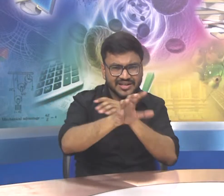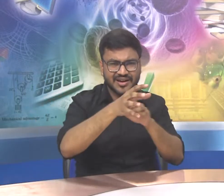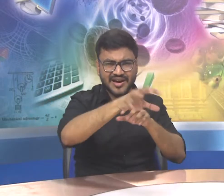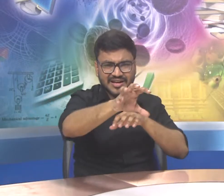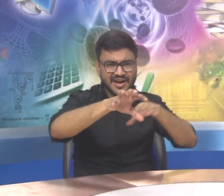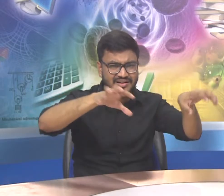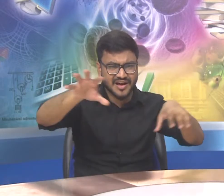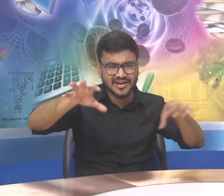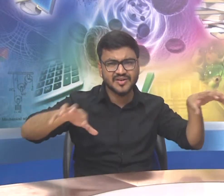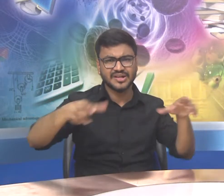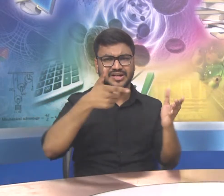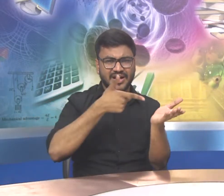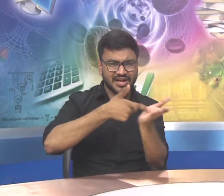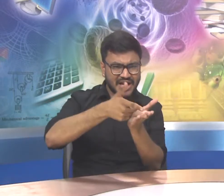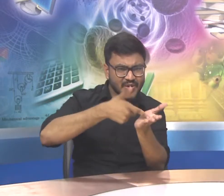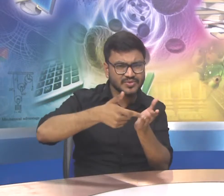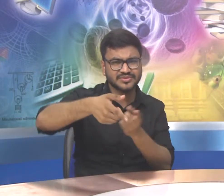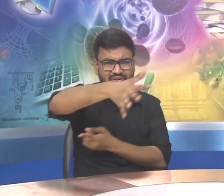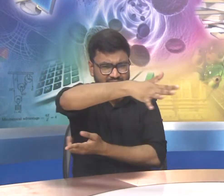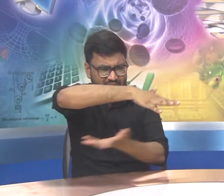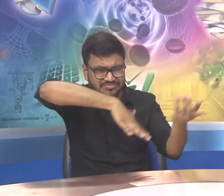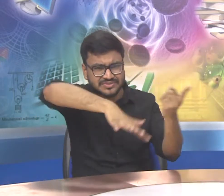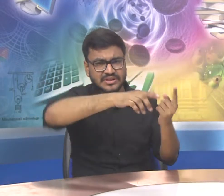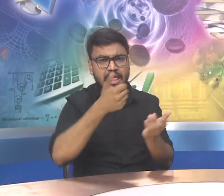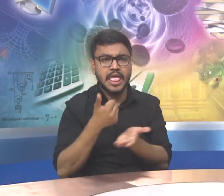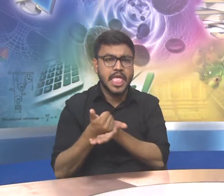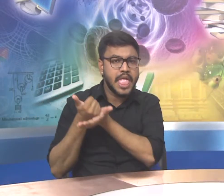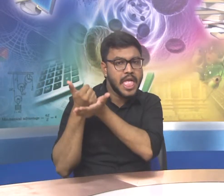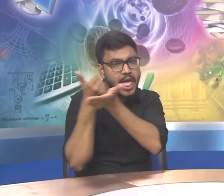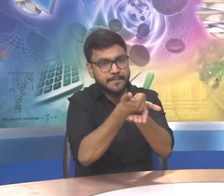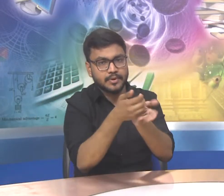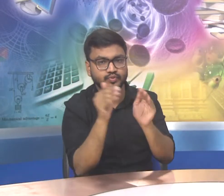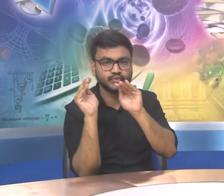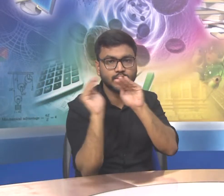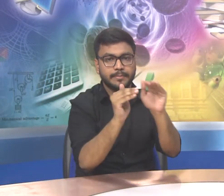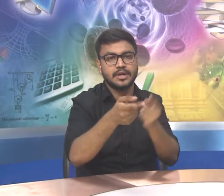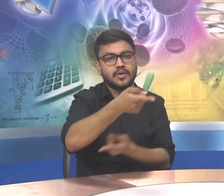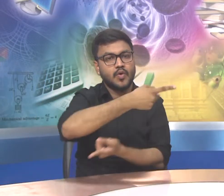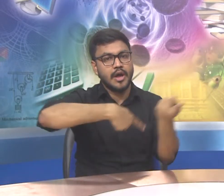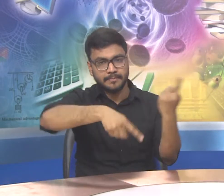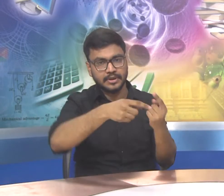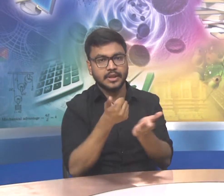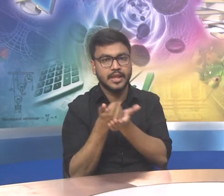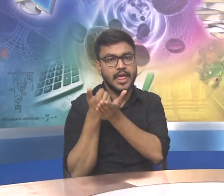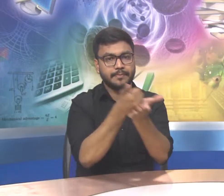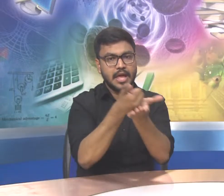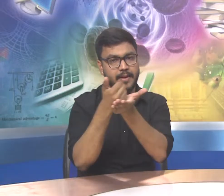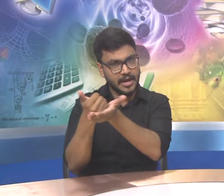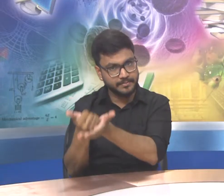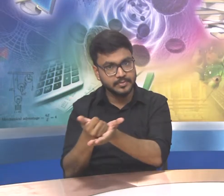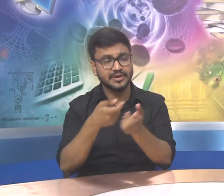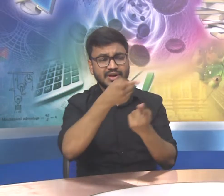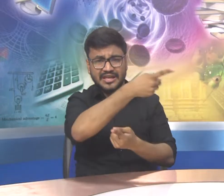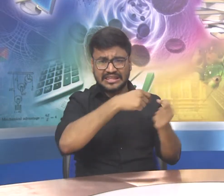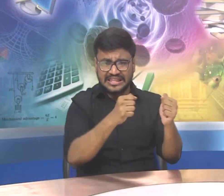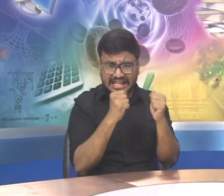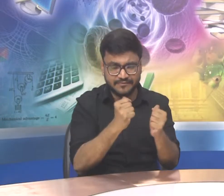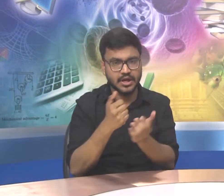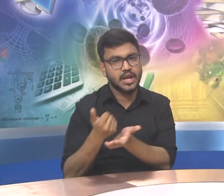It means there are highest level of cooperative banks in our states. They mobilize